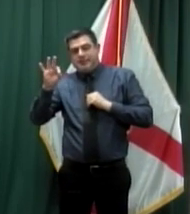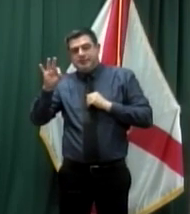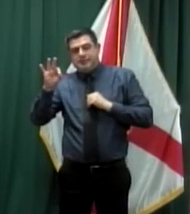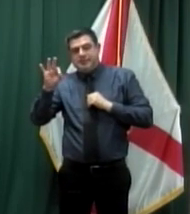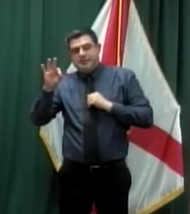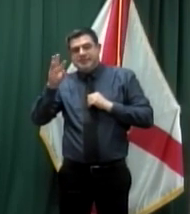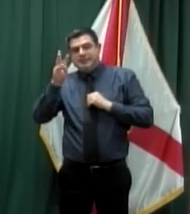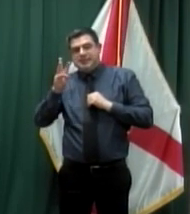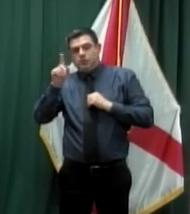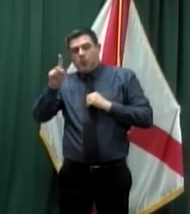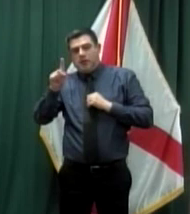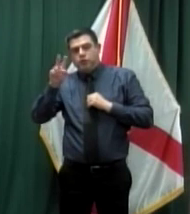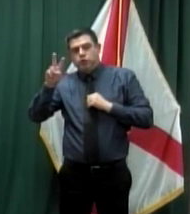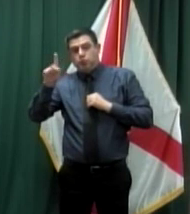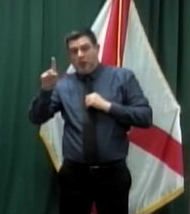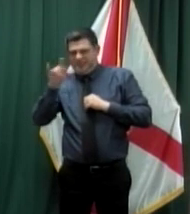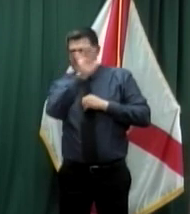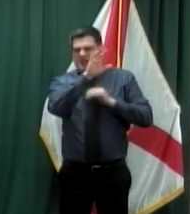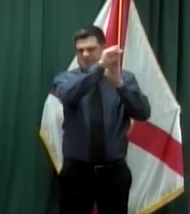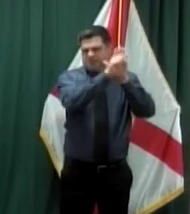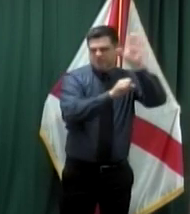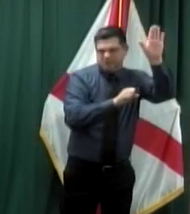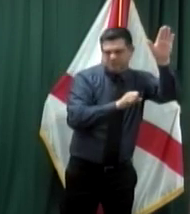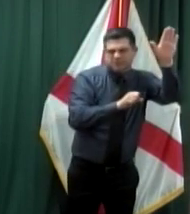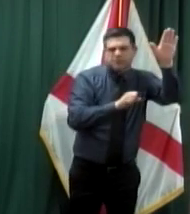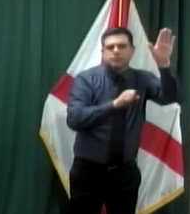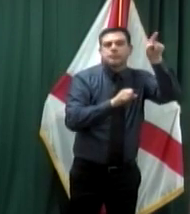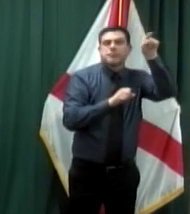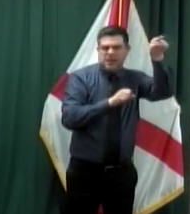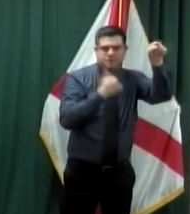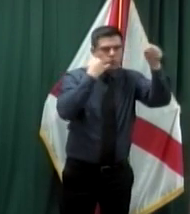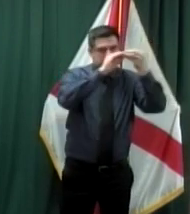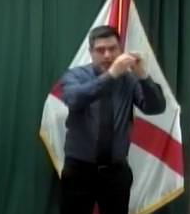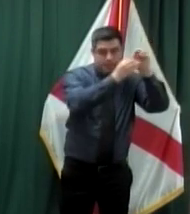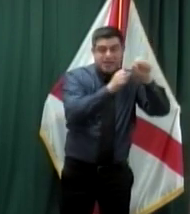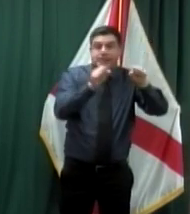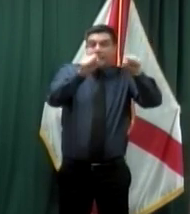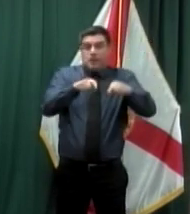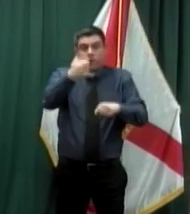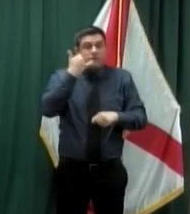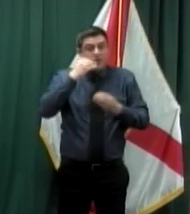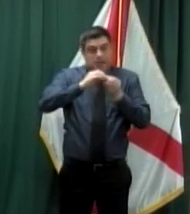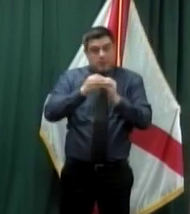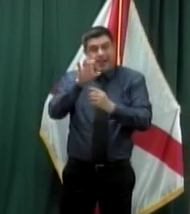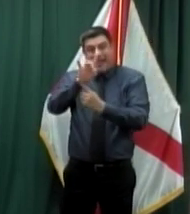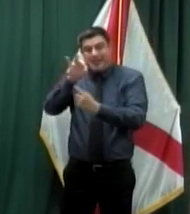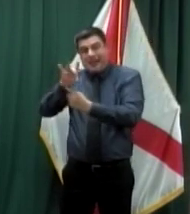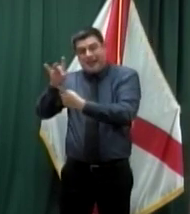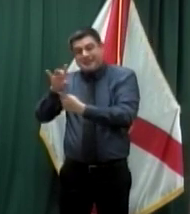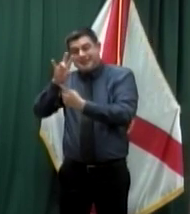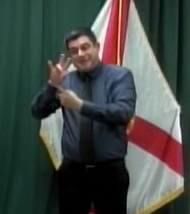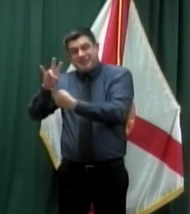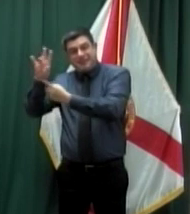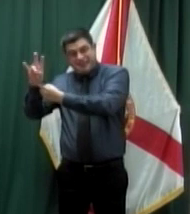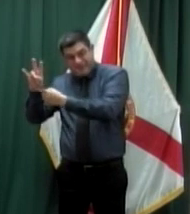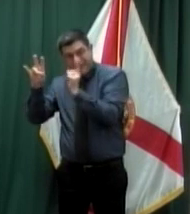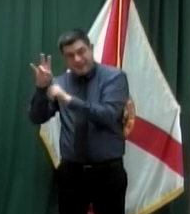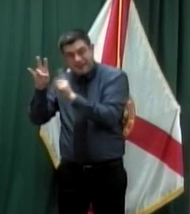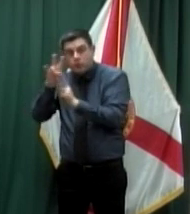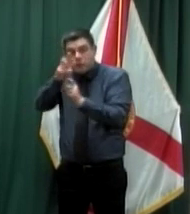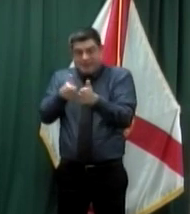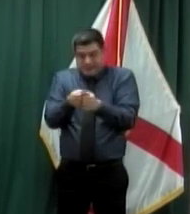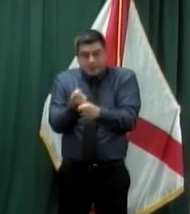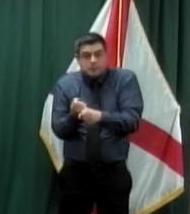1-866-779-6121. And you can also text to 888-777 any questions that you may have. With that, I'd like to turn it over to Chief